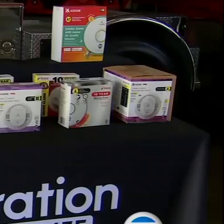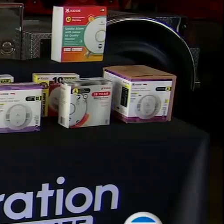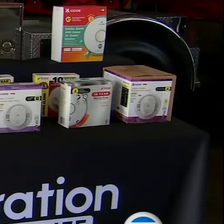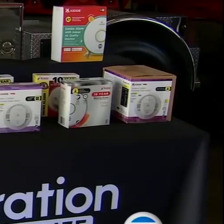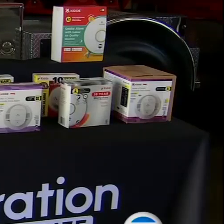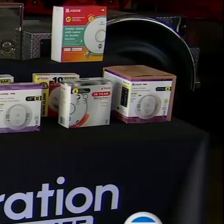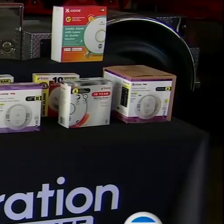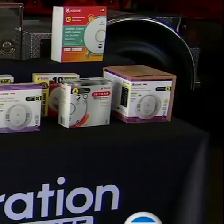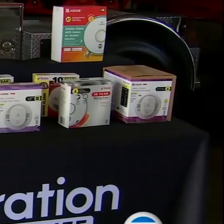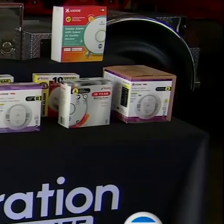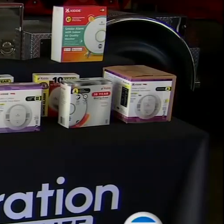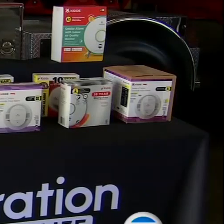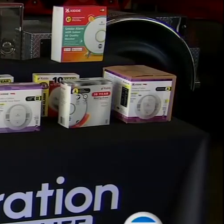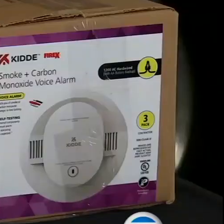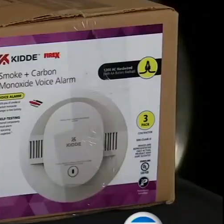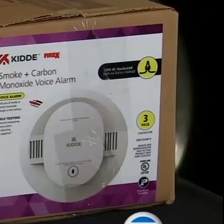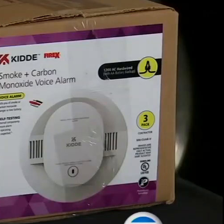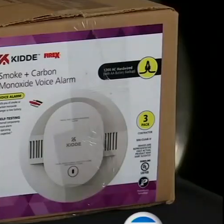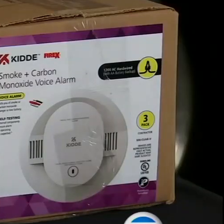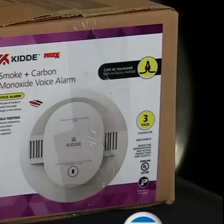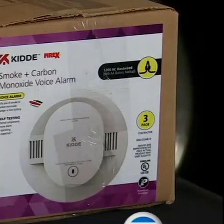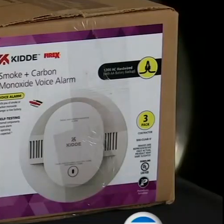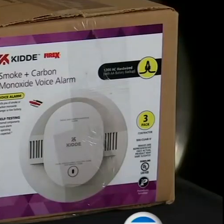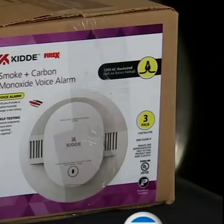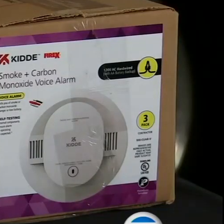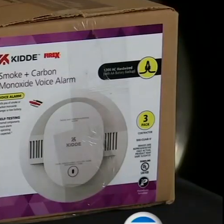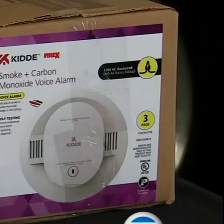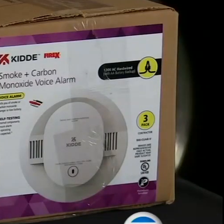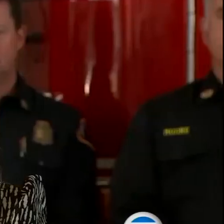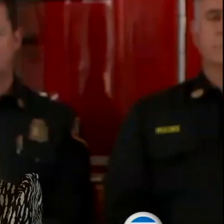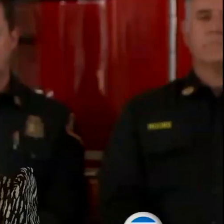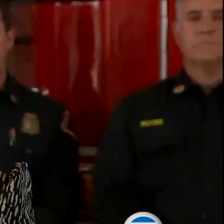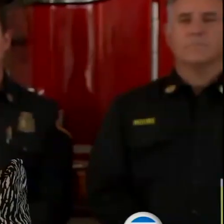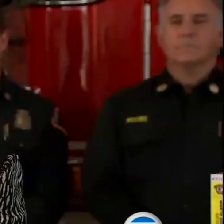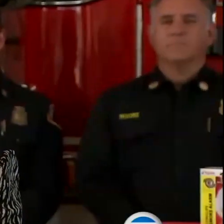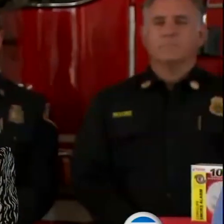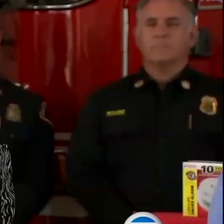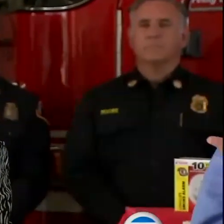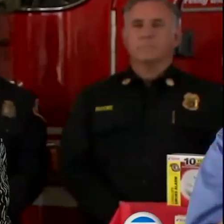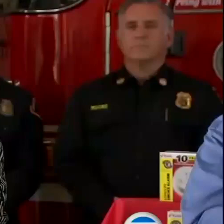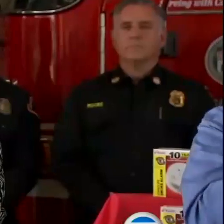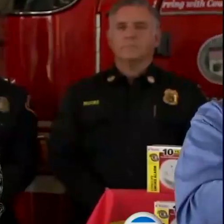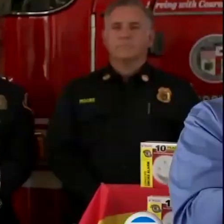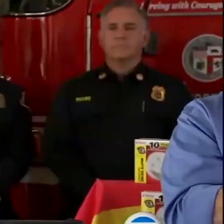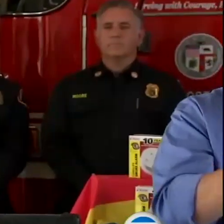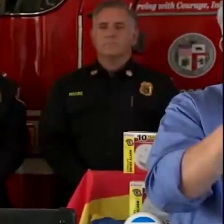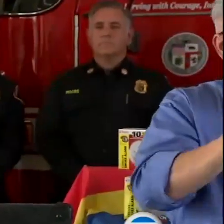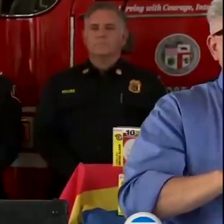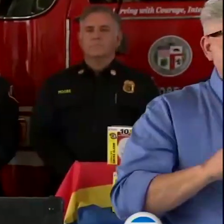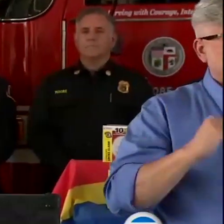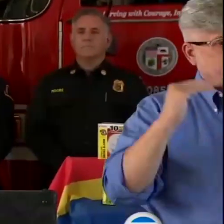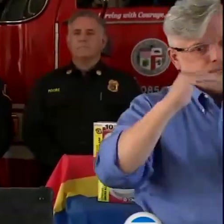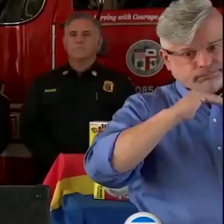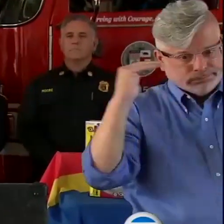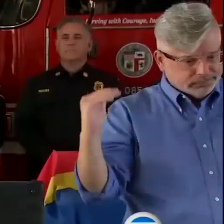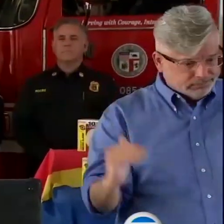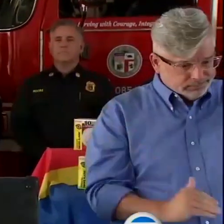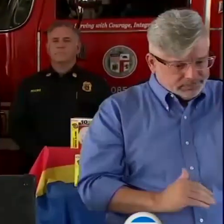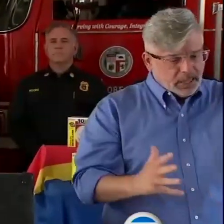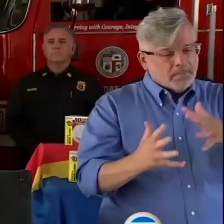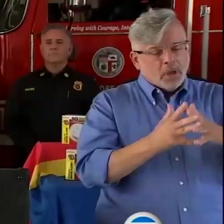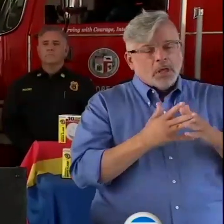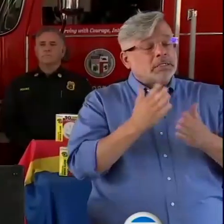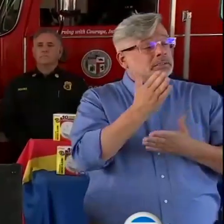is designed to educate on the importance of proper fire safety. The reality is there are great disparities in America, and